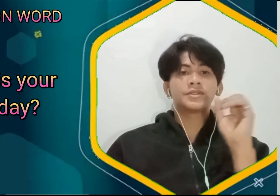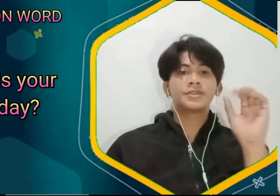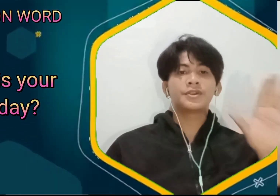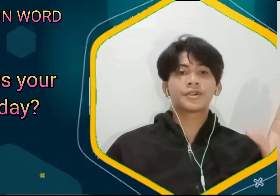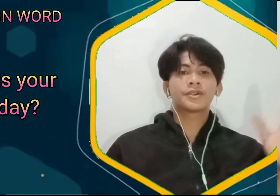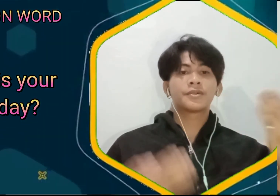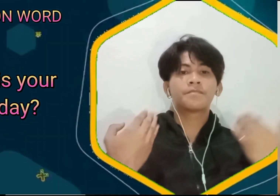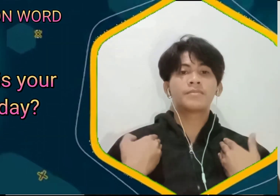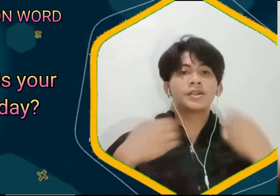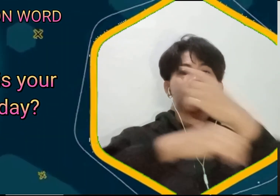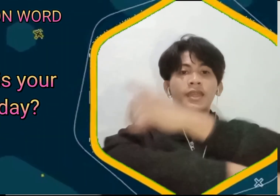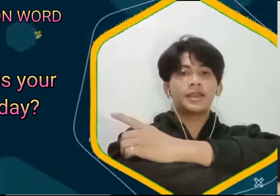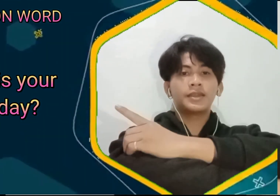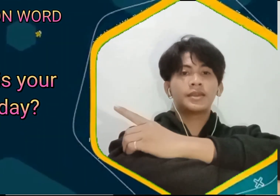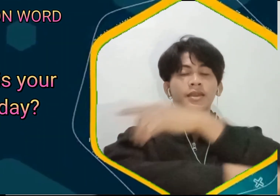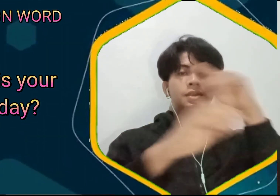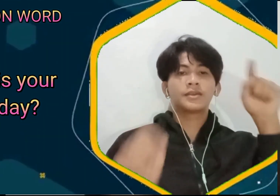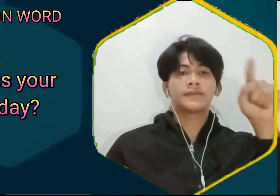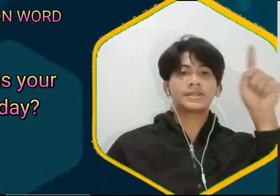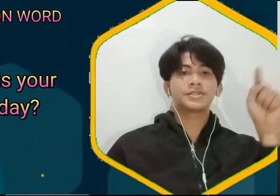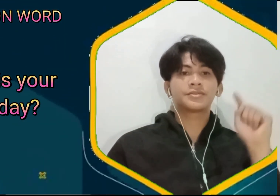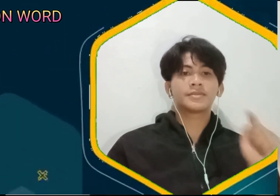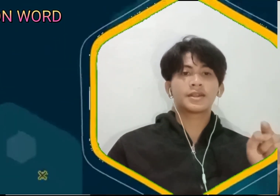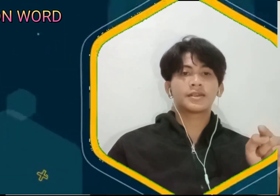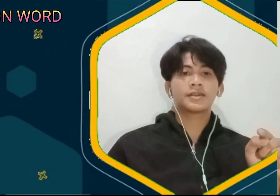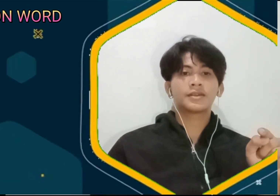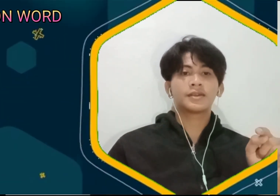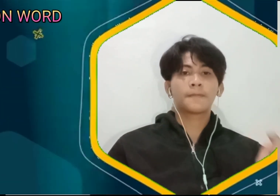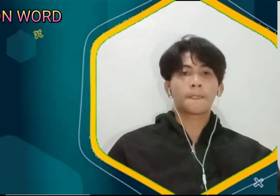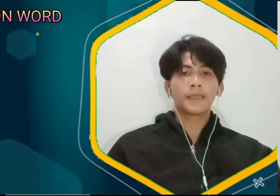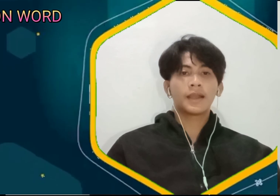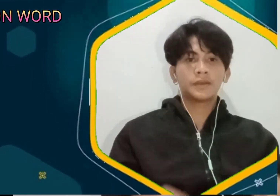is your birthday? Question mark.